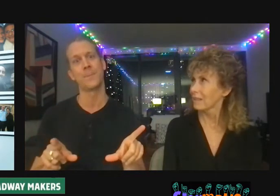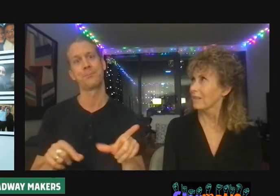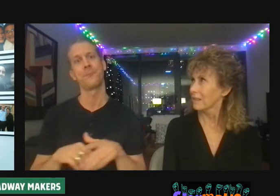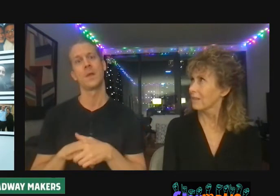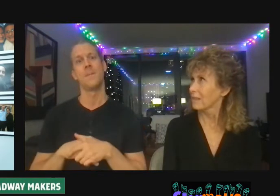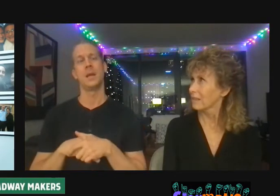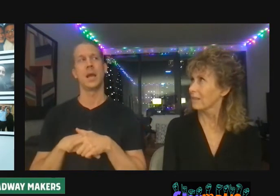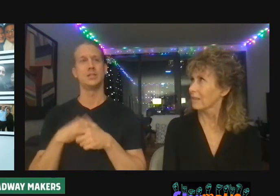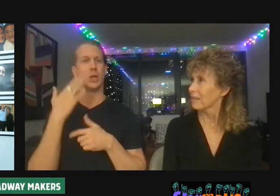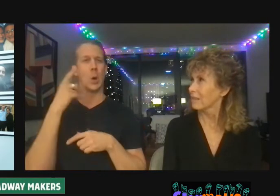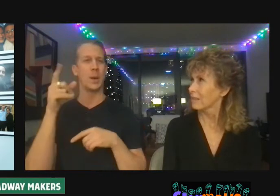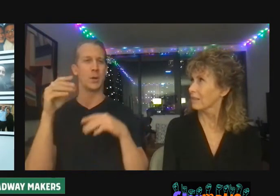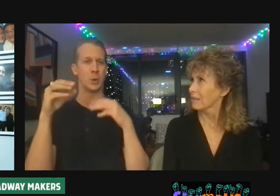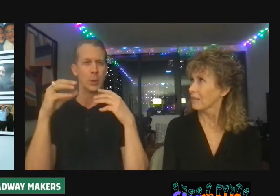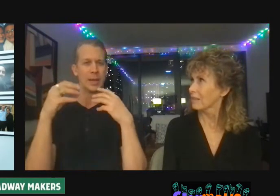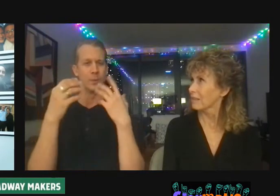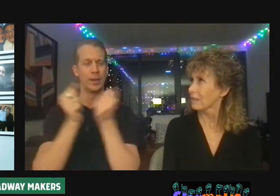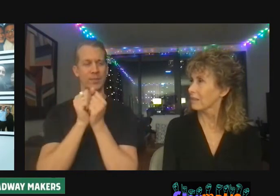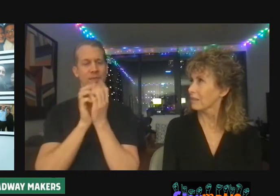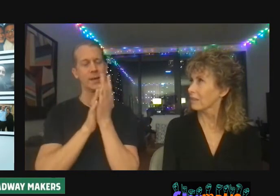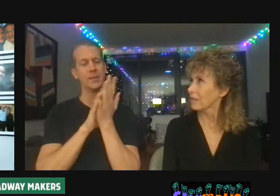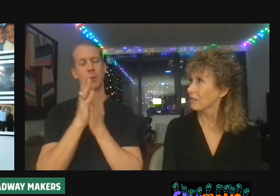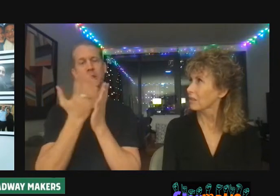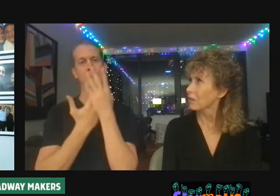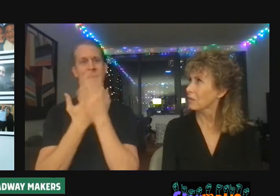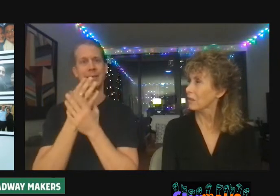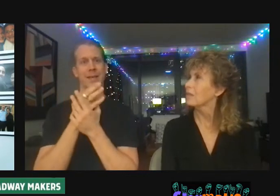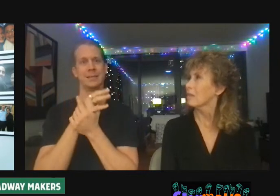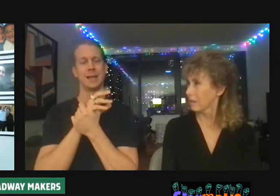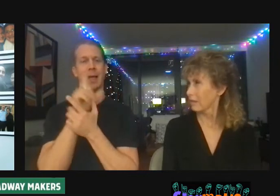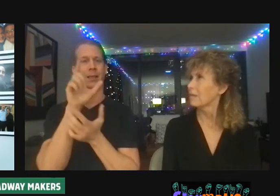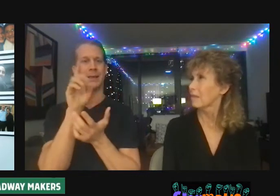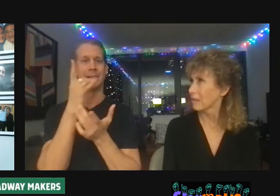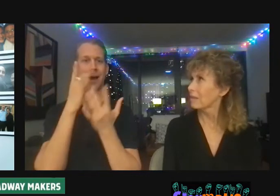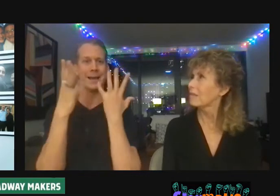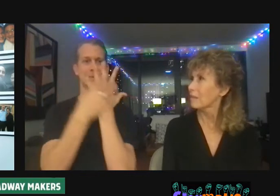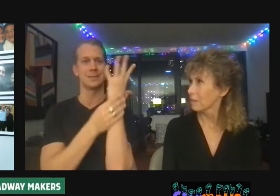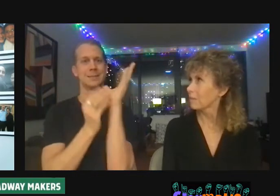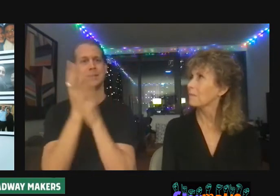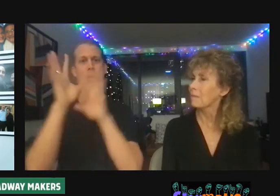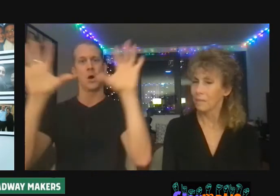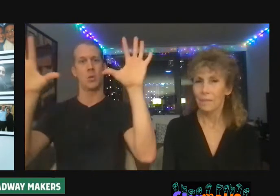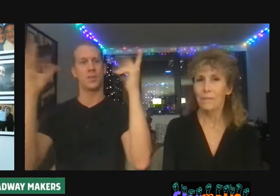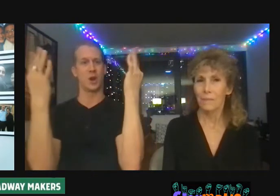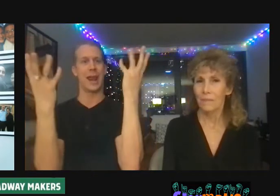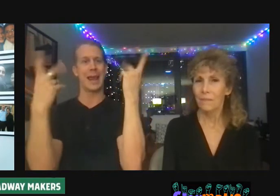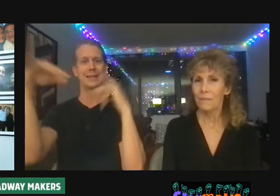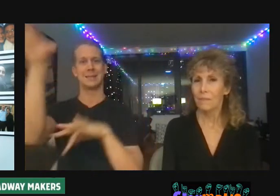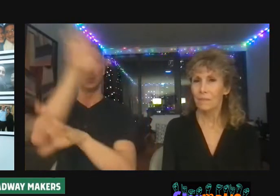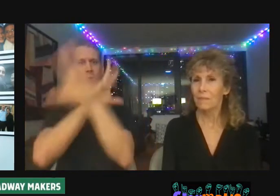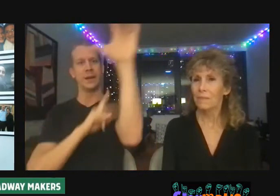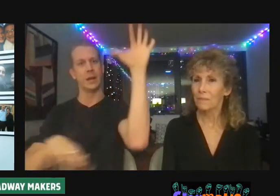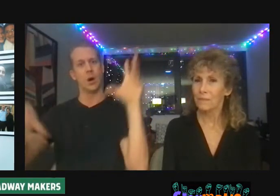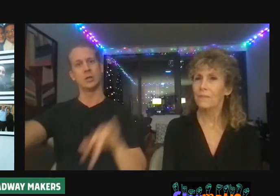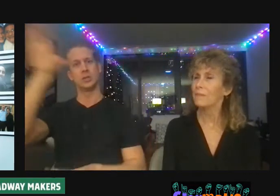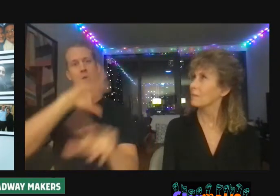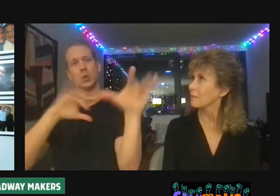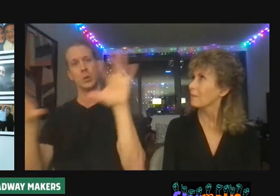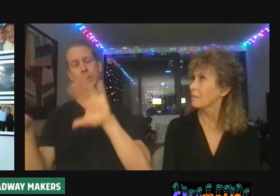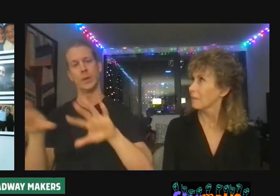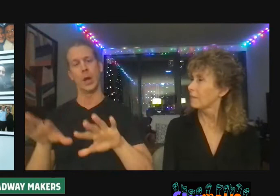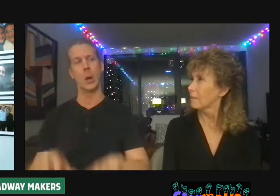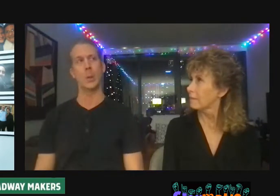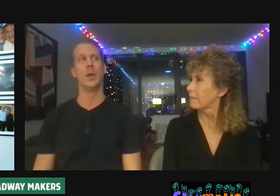Language. Because, you know, they were doing with they were using these LED lights with their hand, moving on